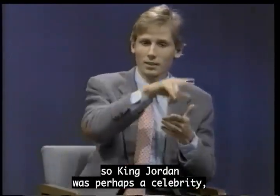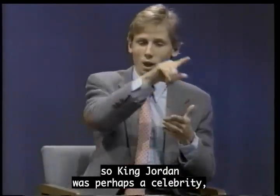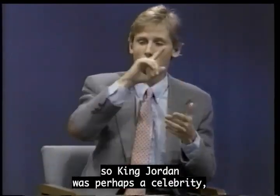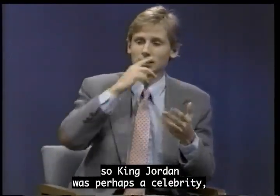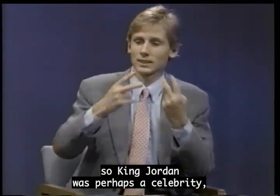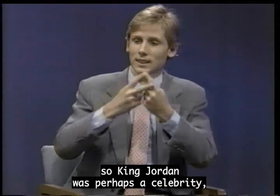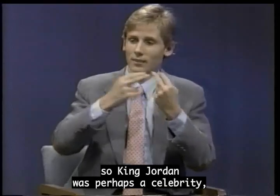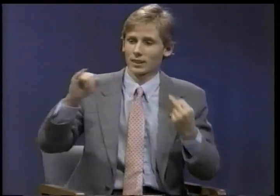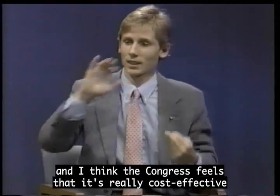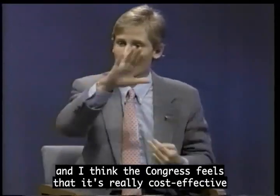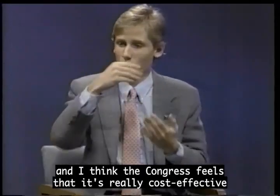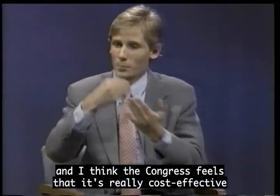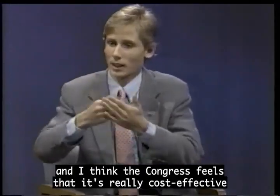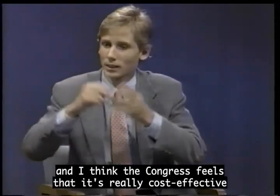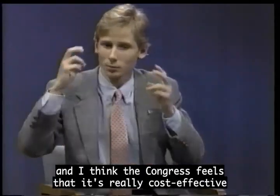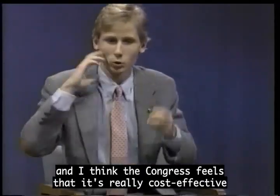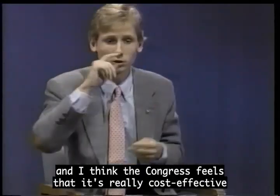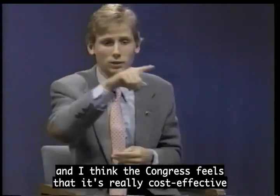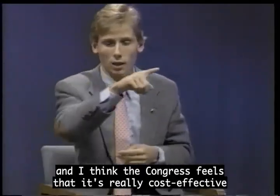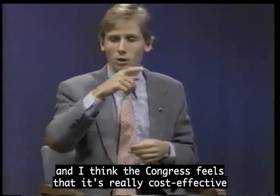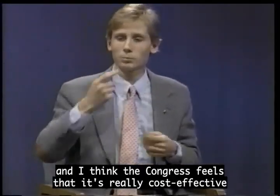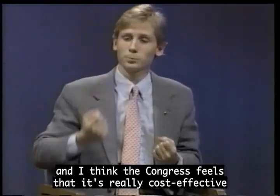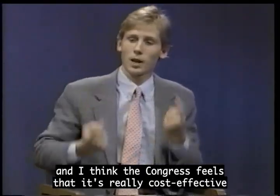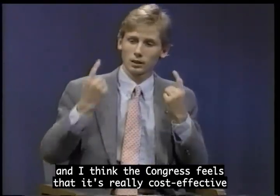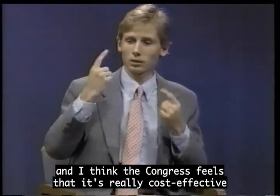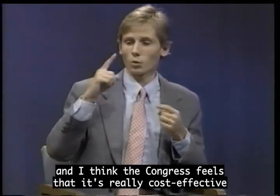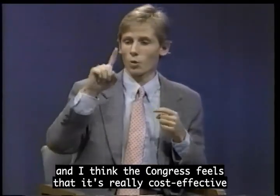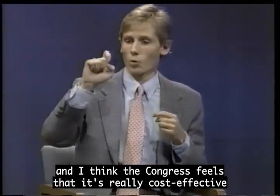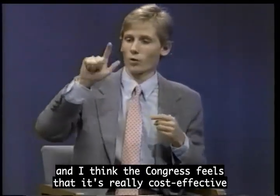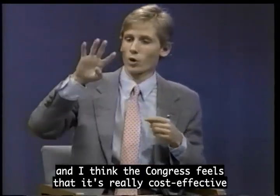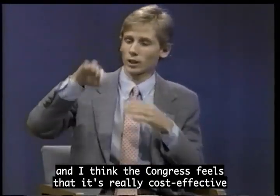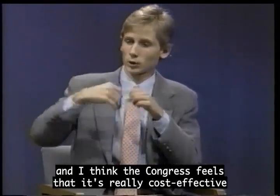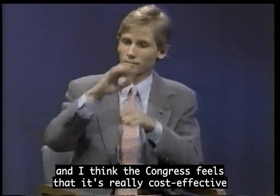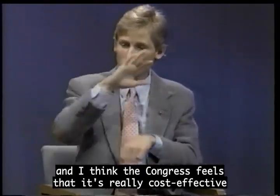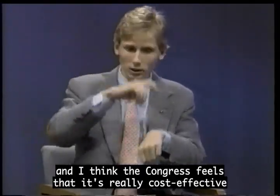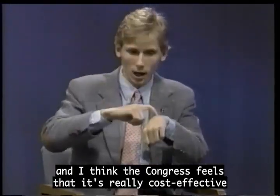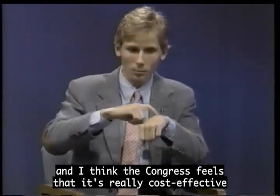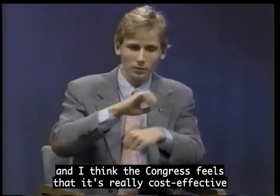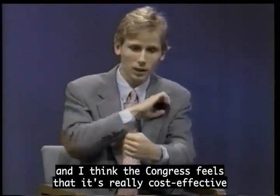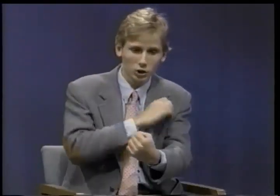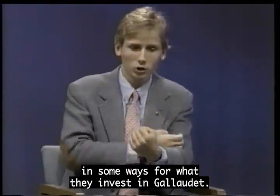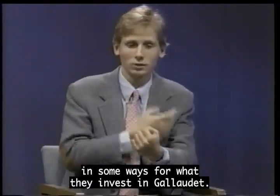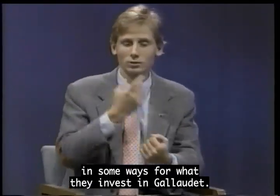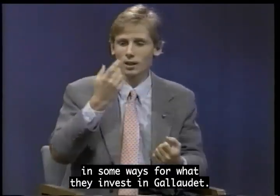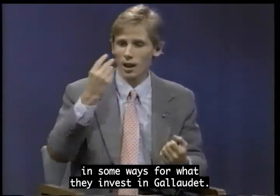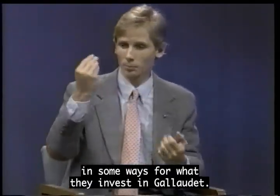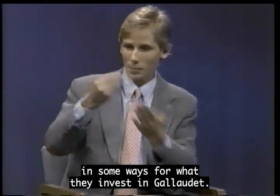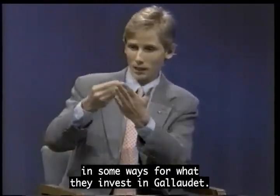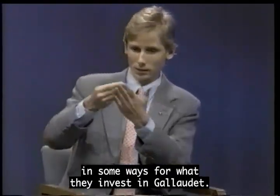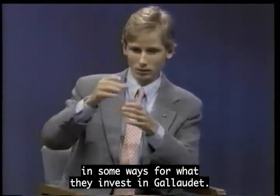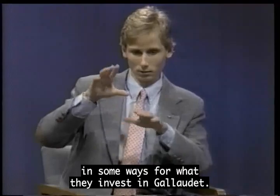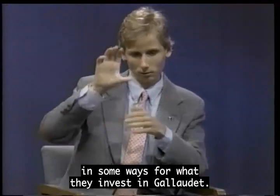And I think the Congress feels that it's really cost-effective in some ways for what they invest in